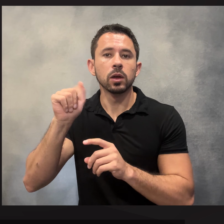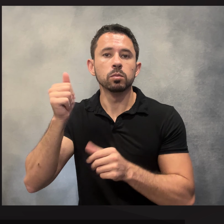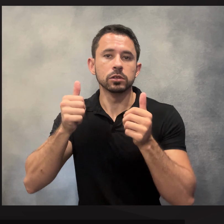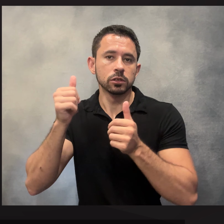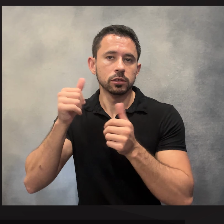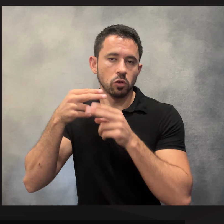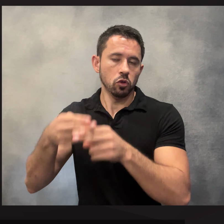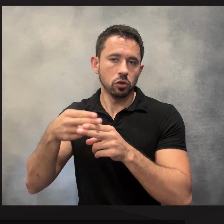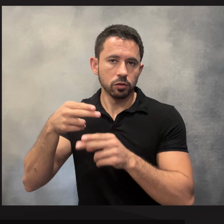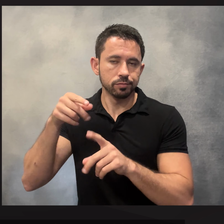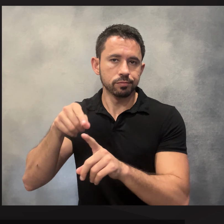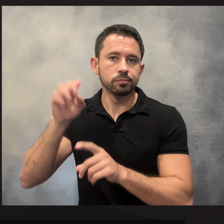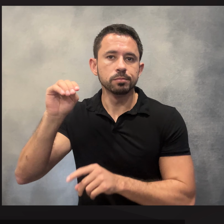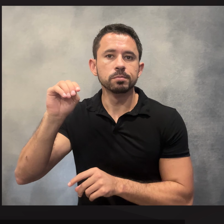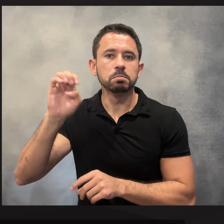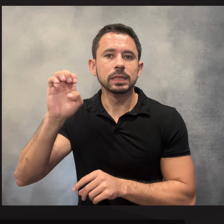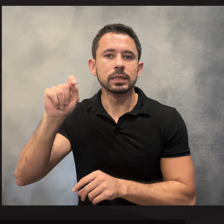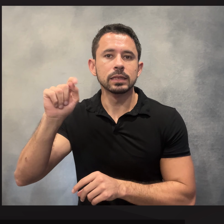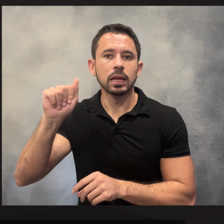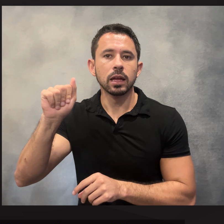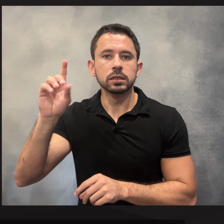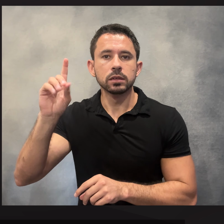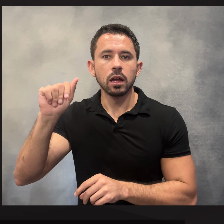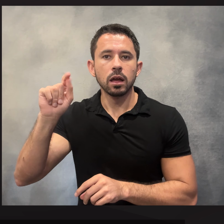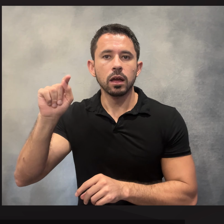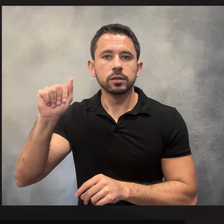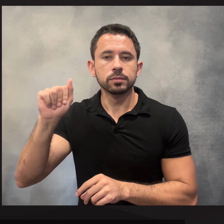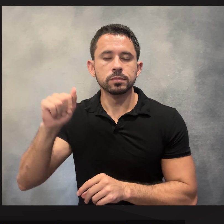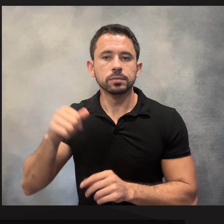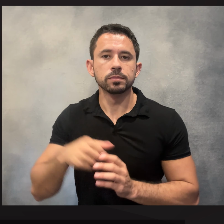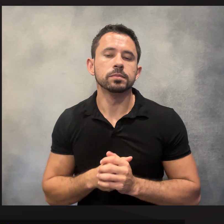which is called metadata.